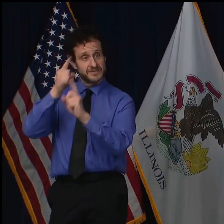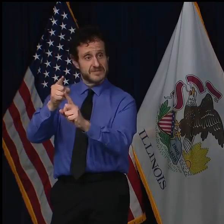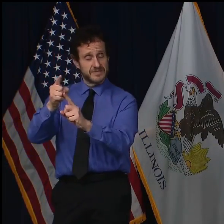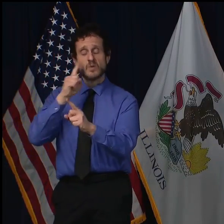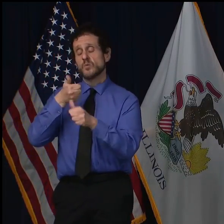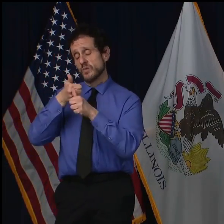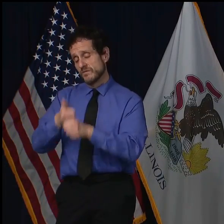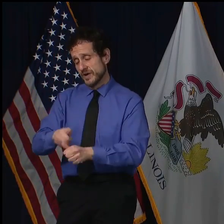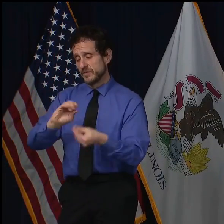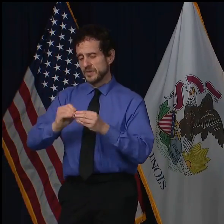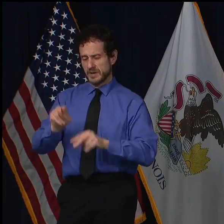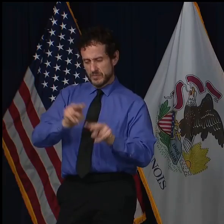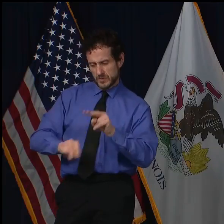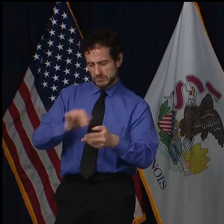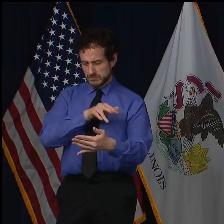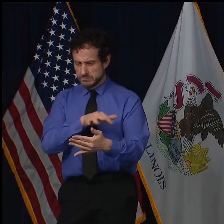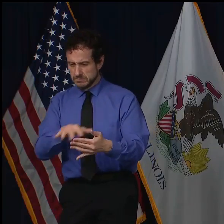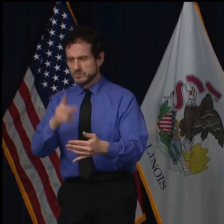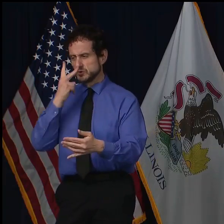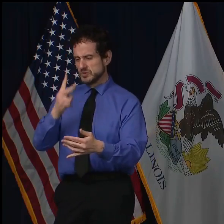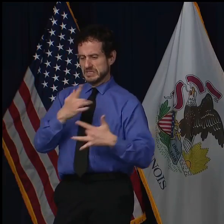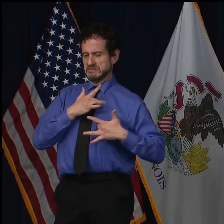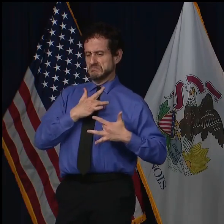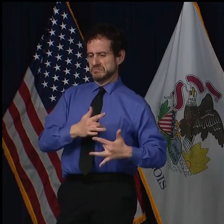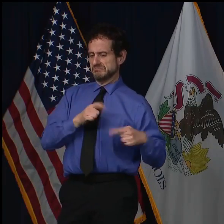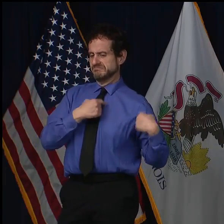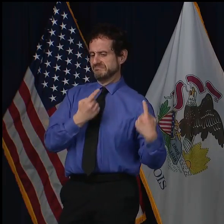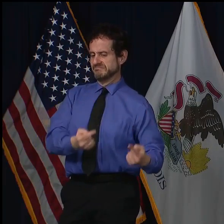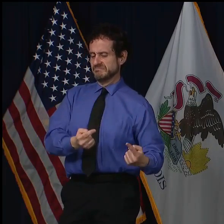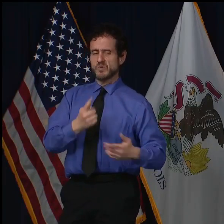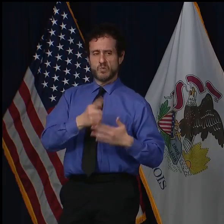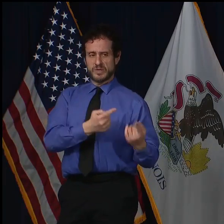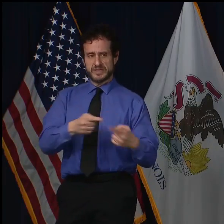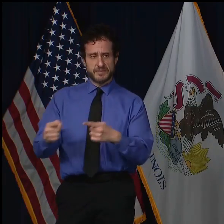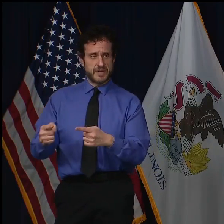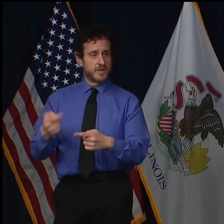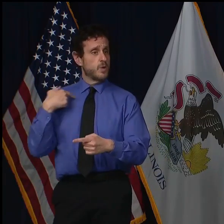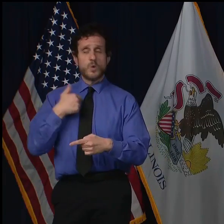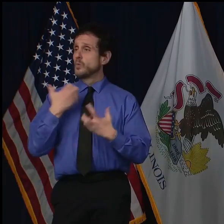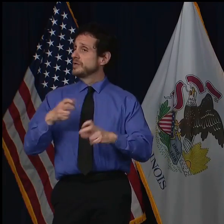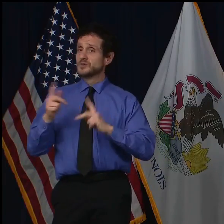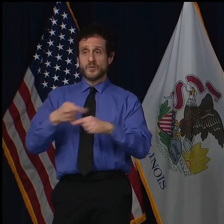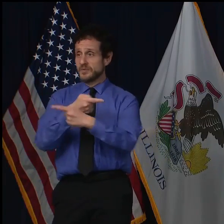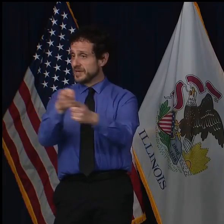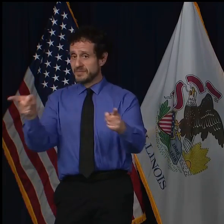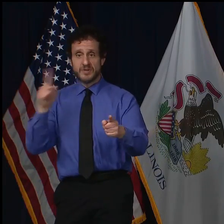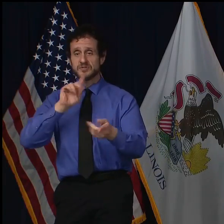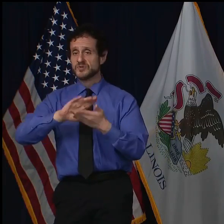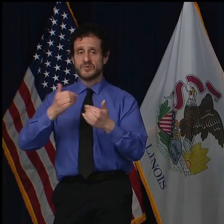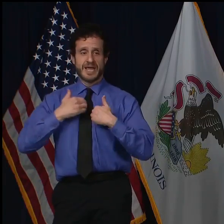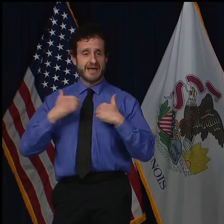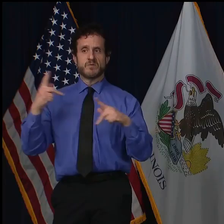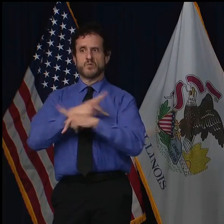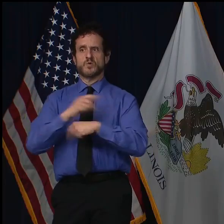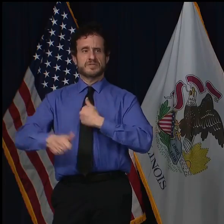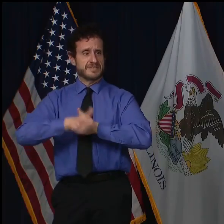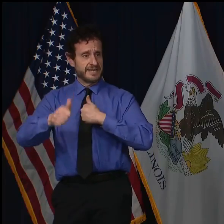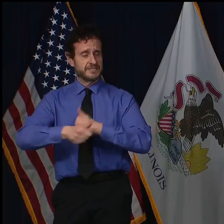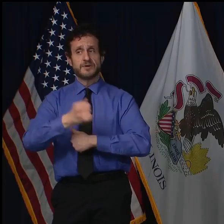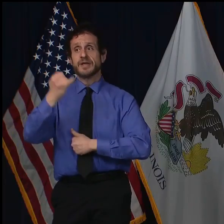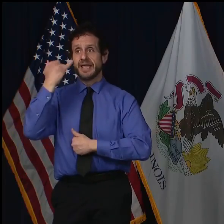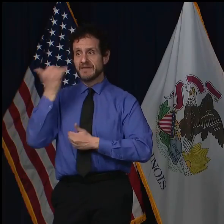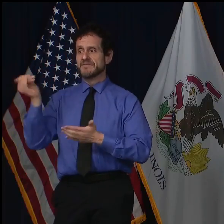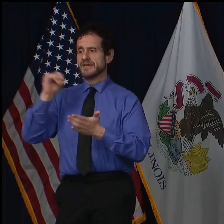are following the numbers closely. We're trying to see the trends, and we want to make sure that we don't put the citizens of Illinois in a precarious situation where if there's